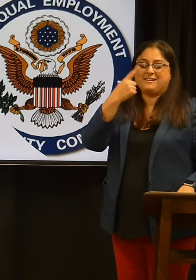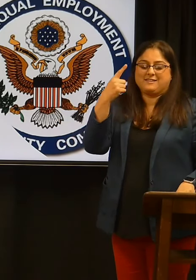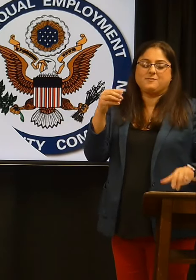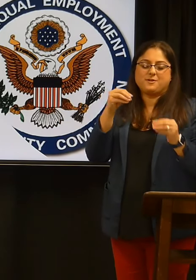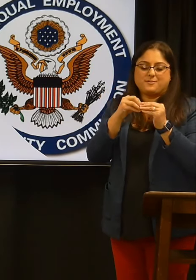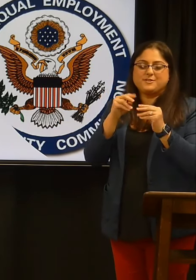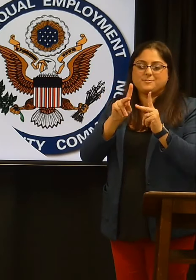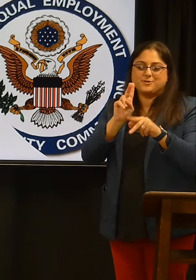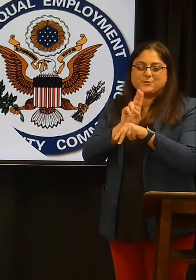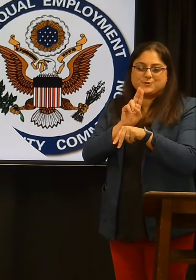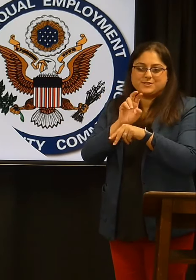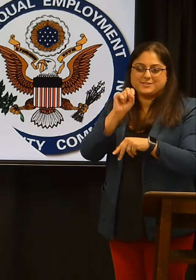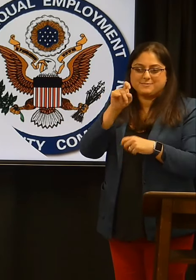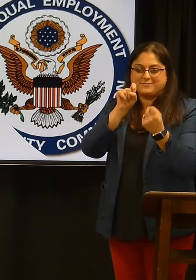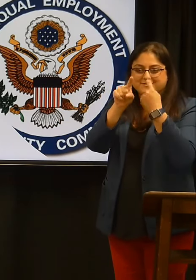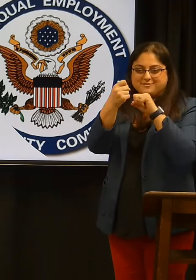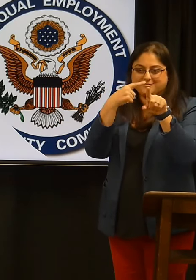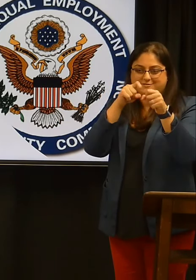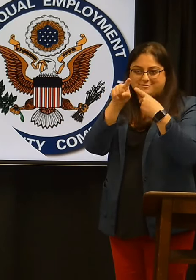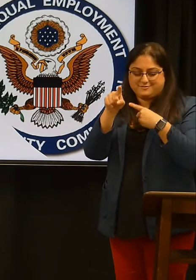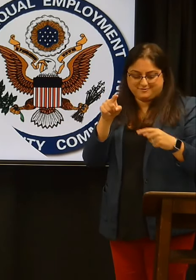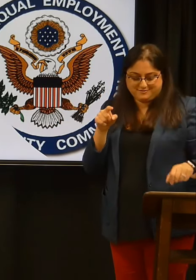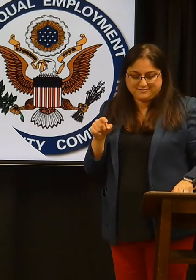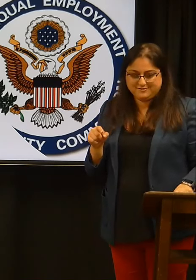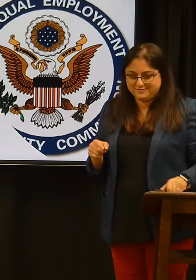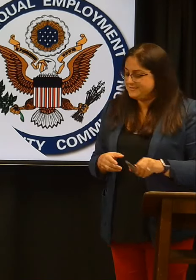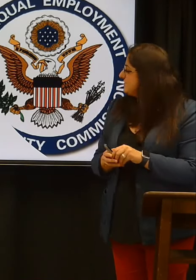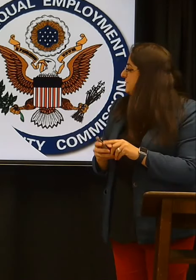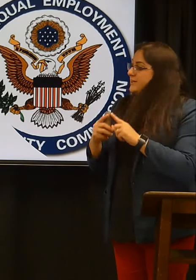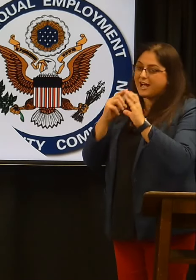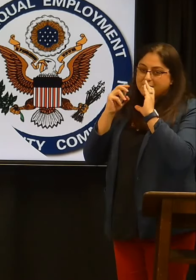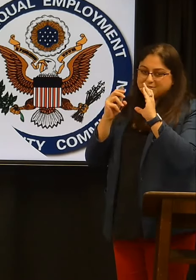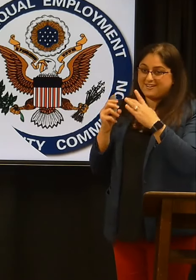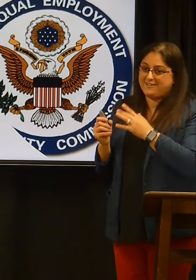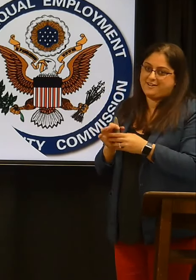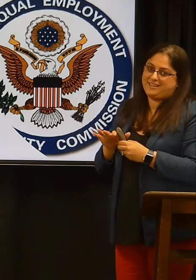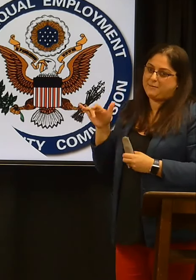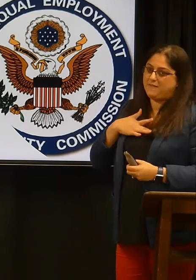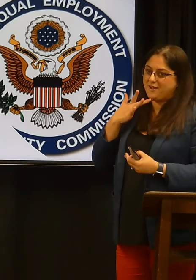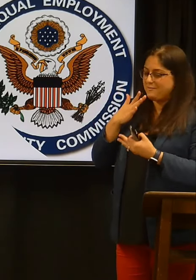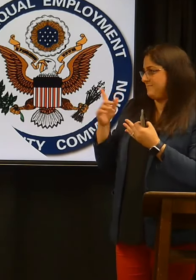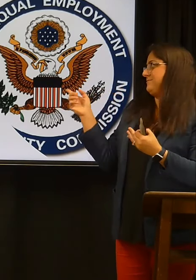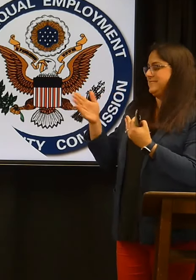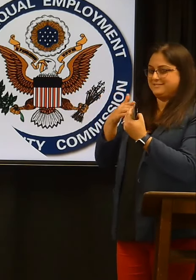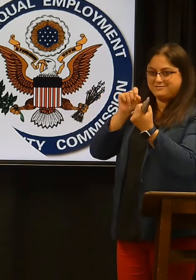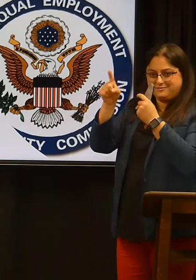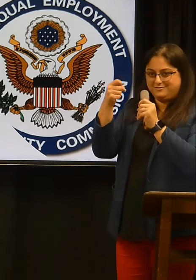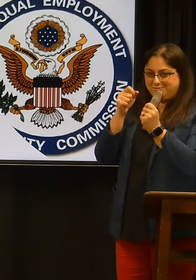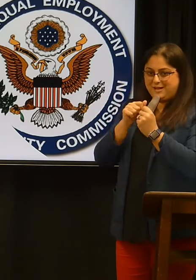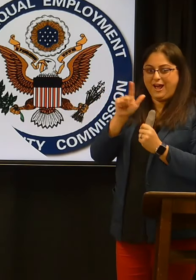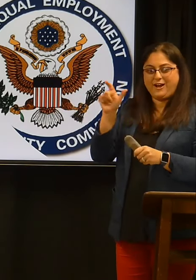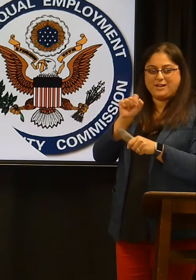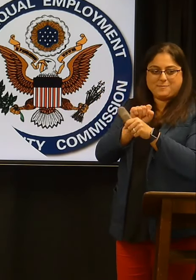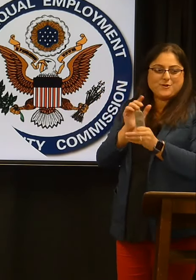Instant message and Skype. This happens a lot throughout the communication with other people in the office. That's my favorite way of communication